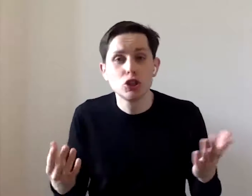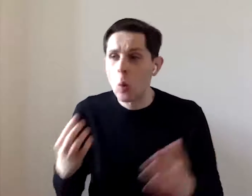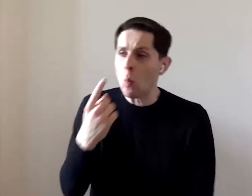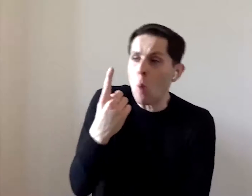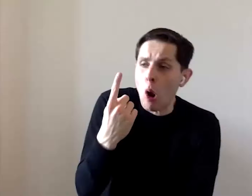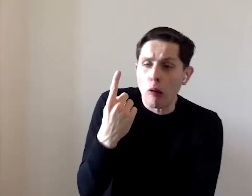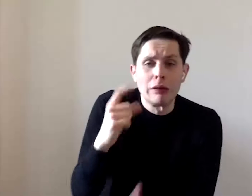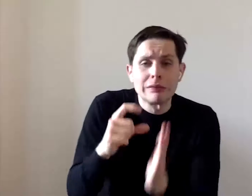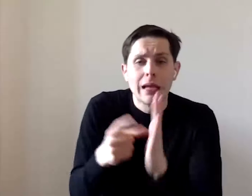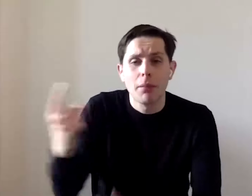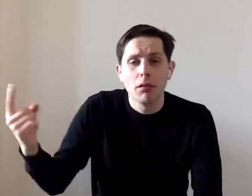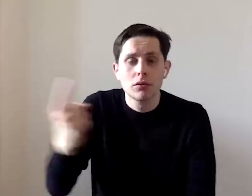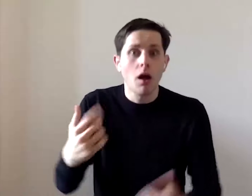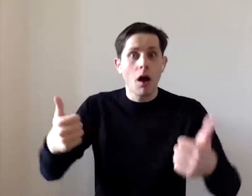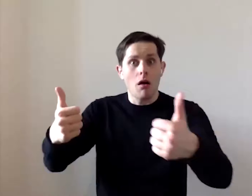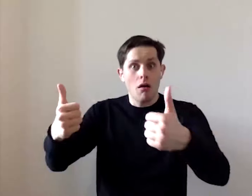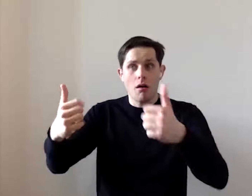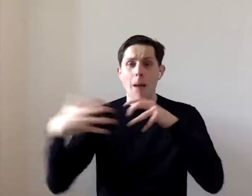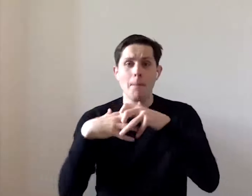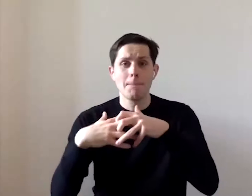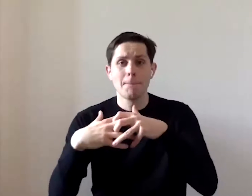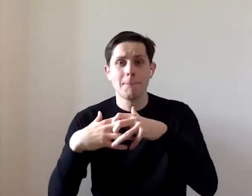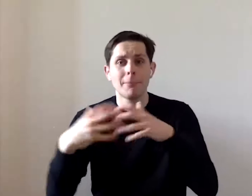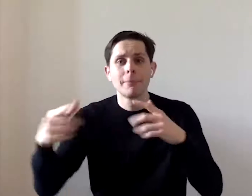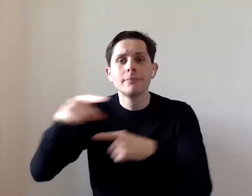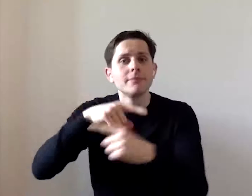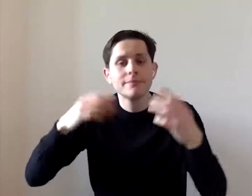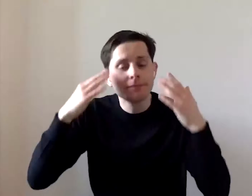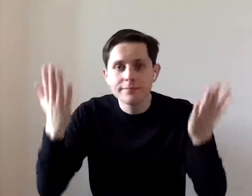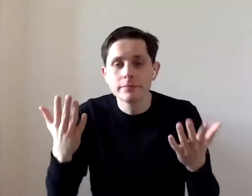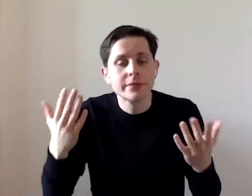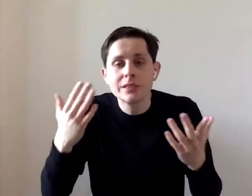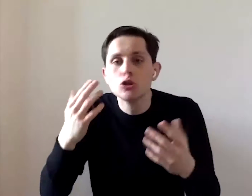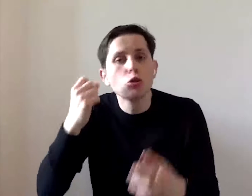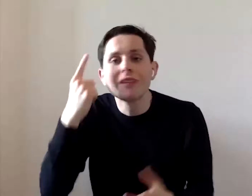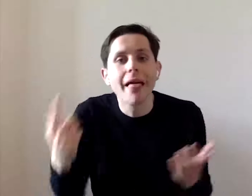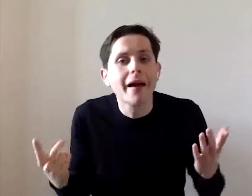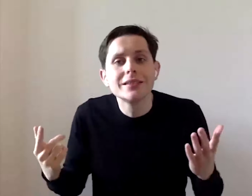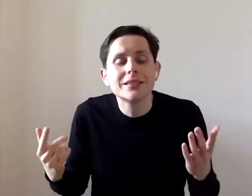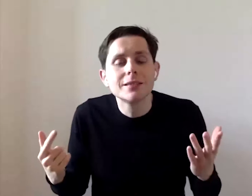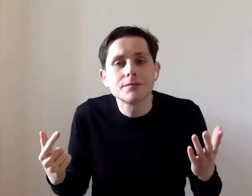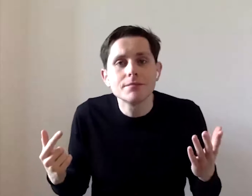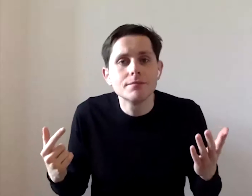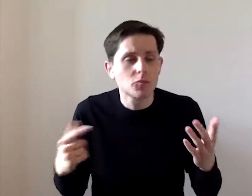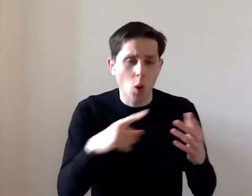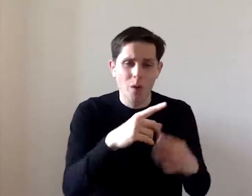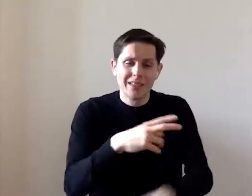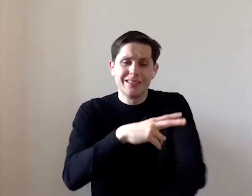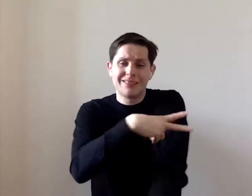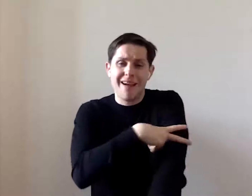would be such an easier conversation. And I think, you know, as you're saying, Jordan, like with the problems of staff just